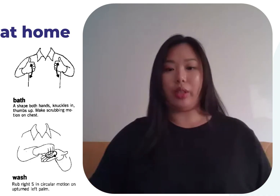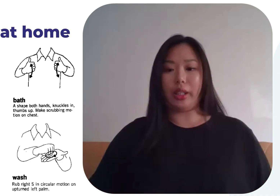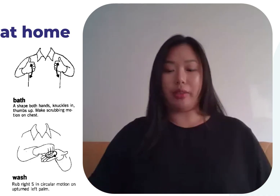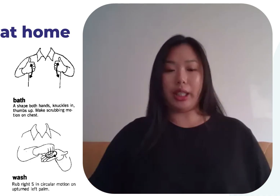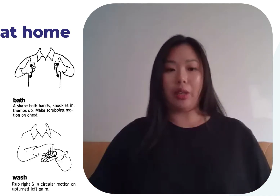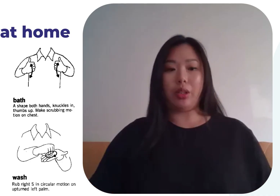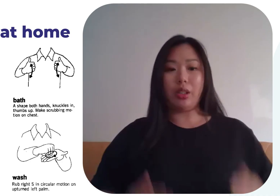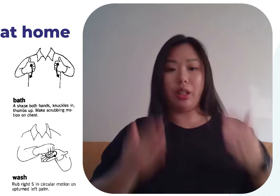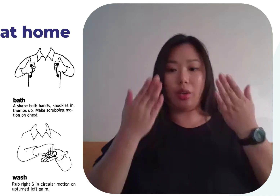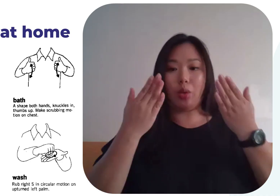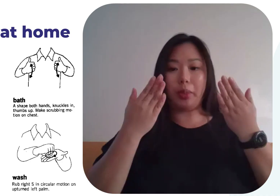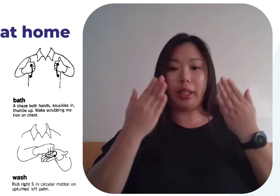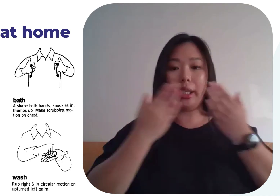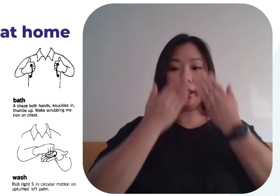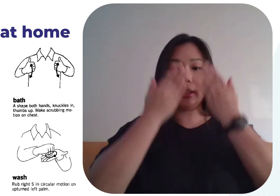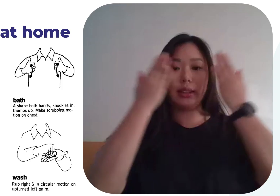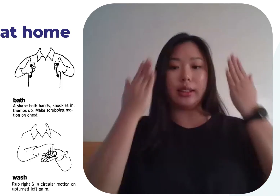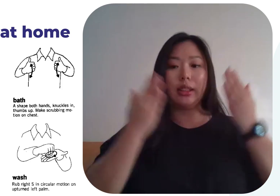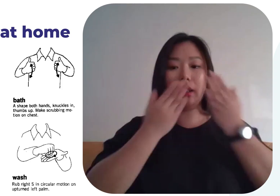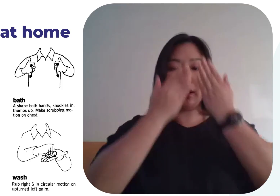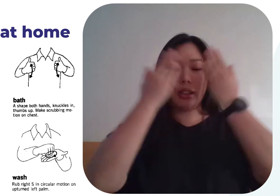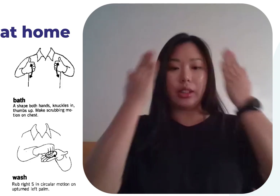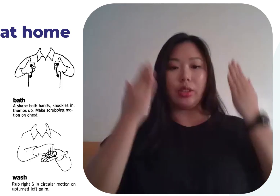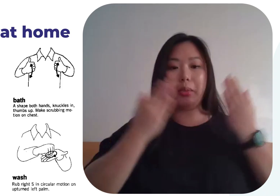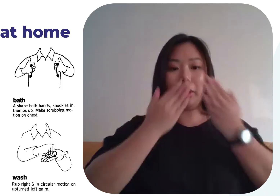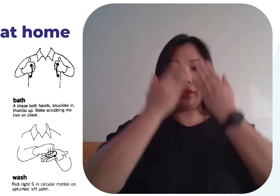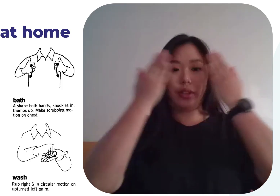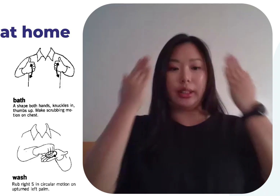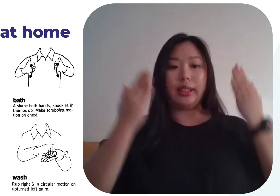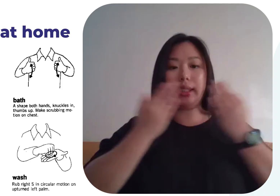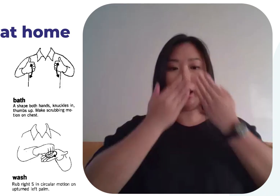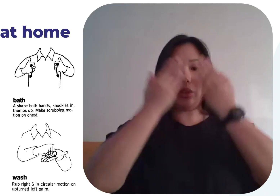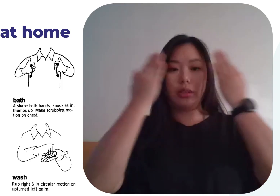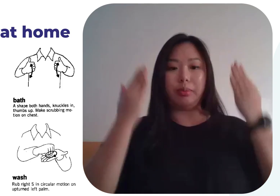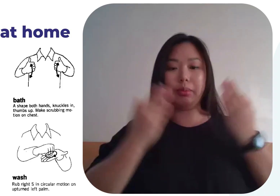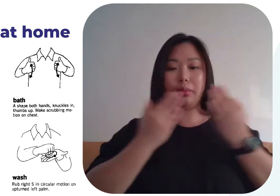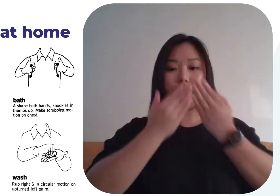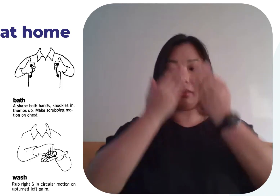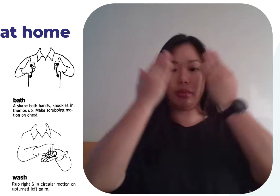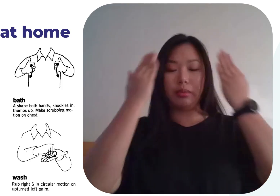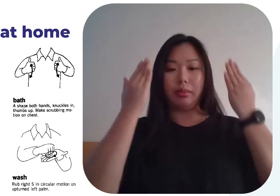So we have towel, open hands, scrub on your face. Towel.